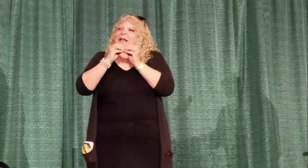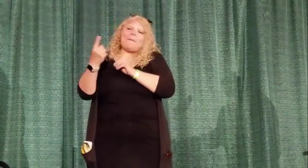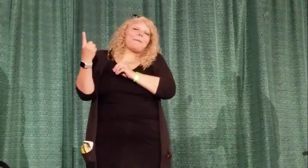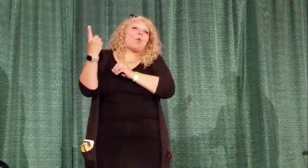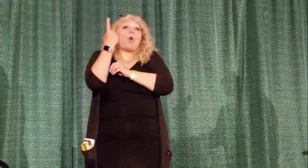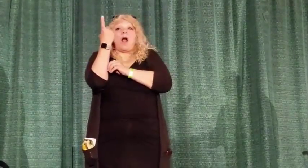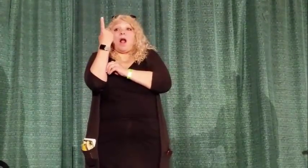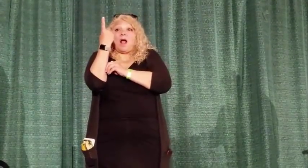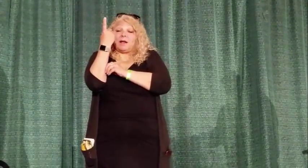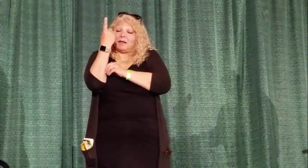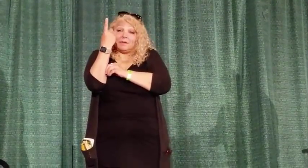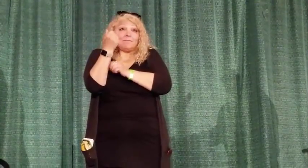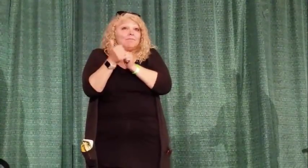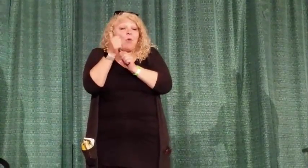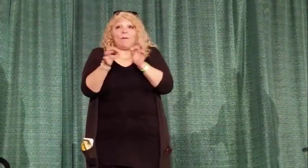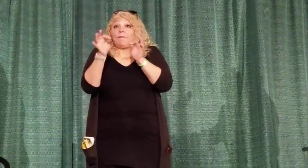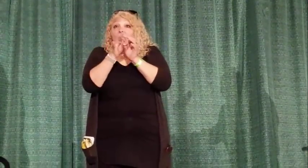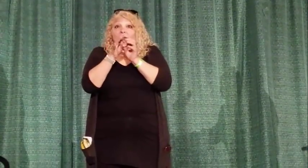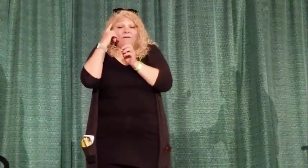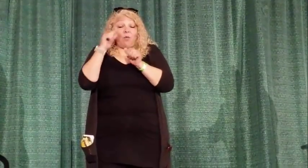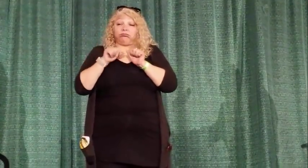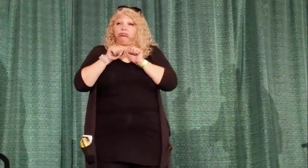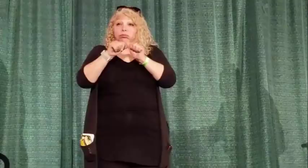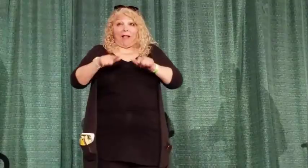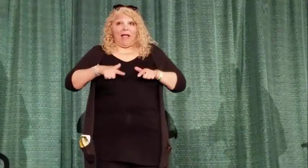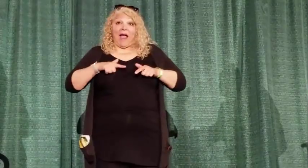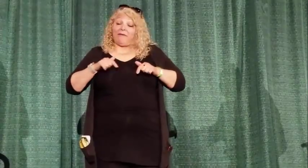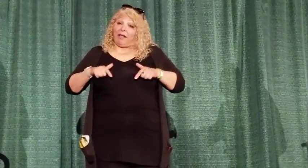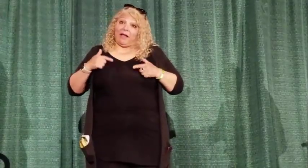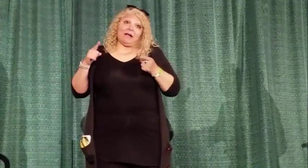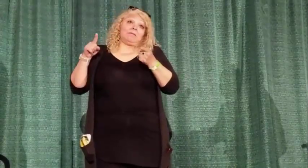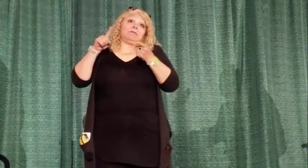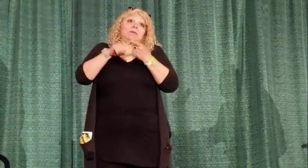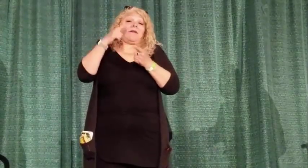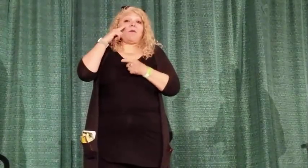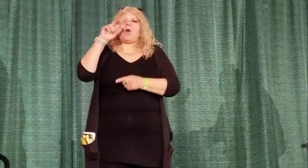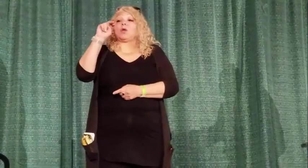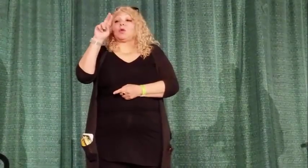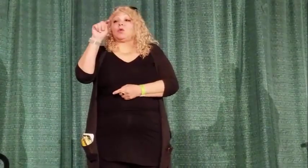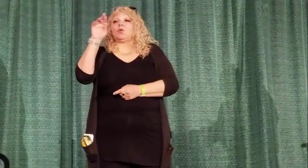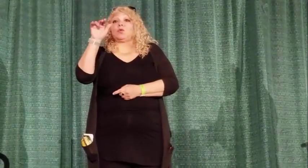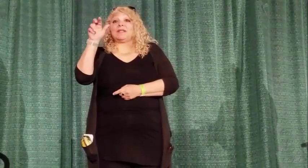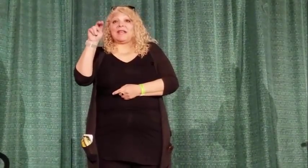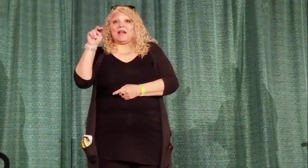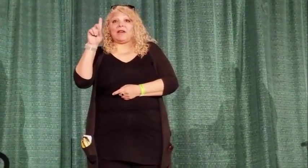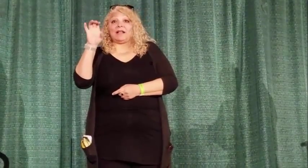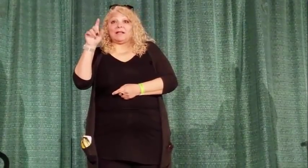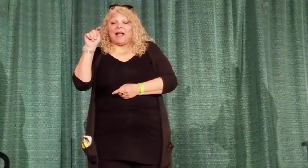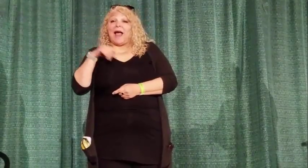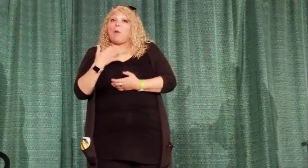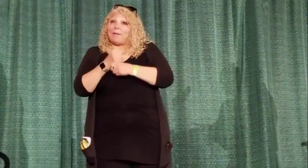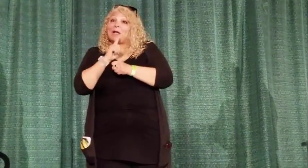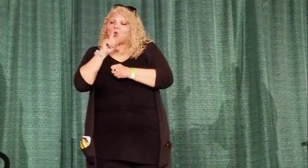one principle of long life, the first principle of a nutritarian diet. And I want you to be able to articulate